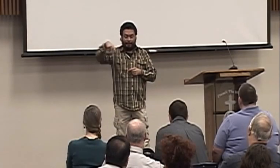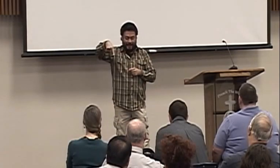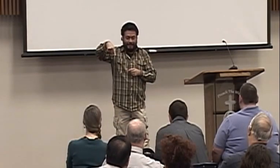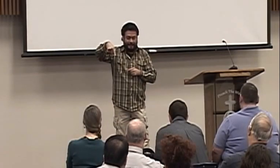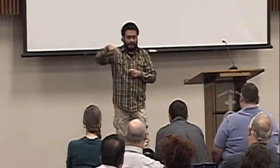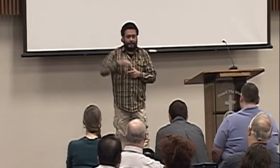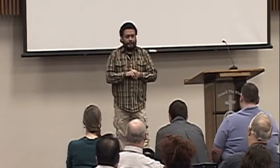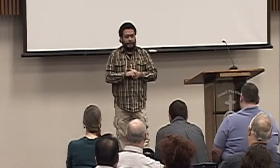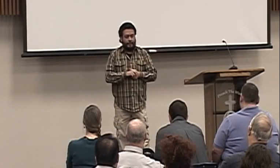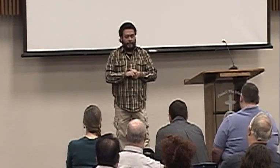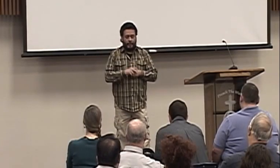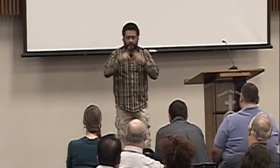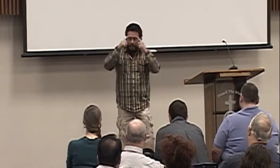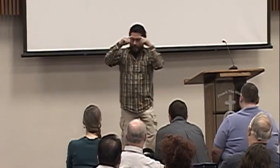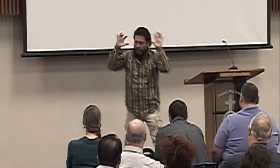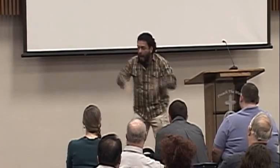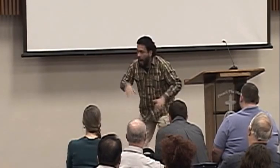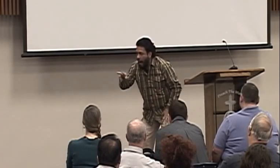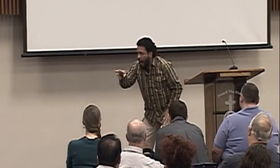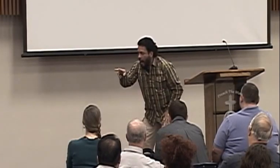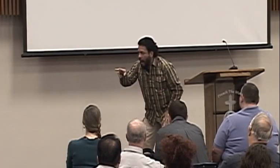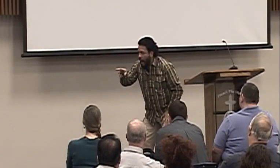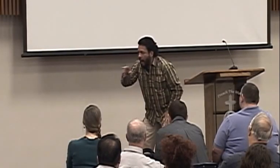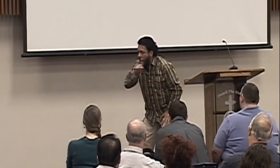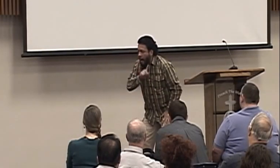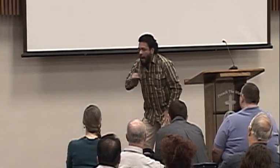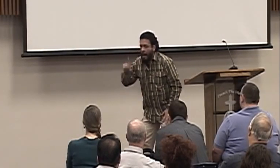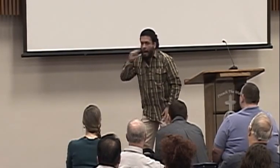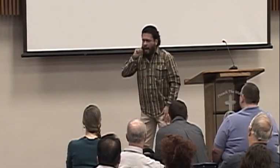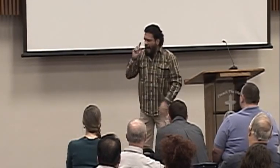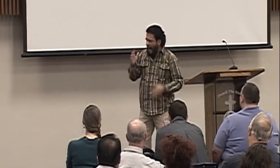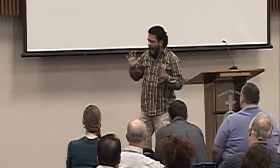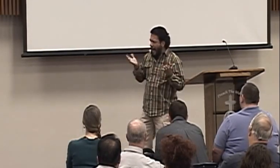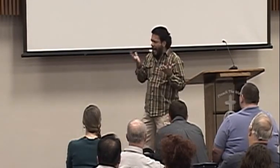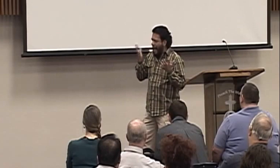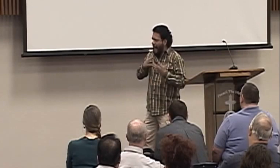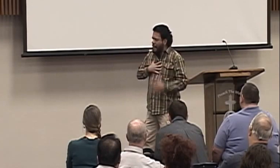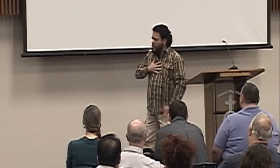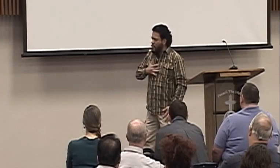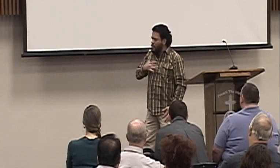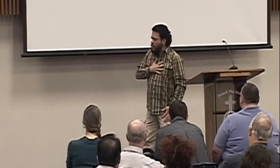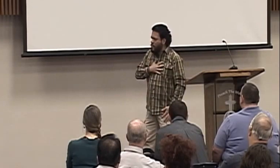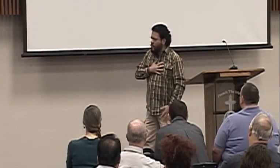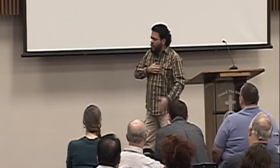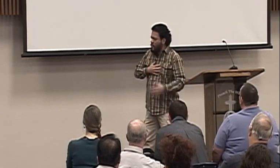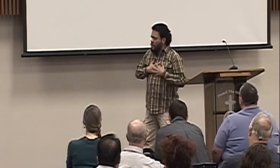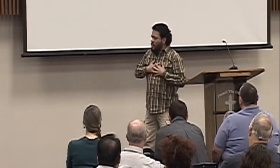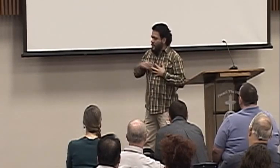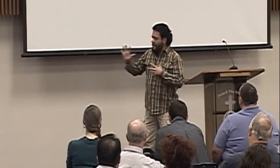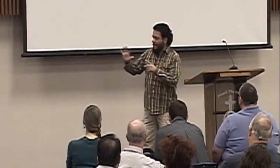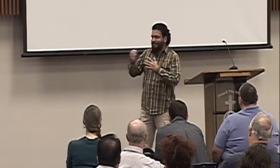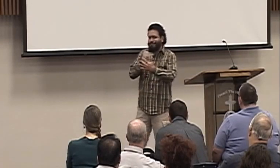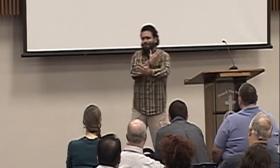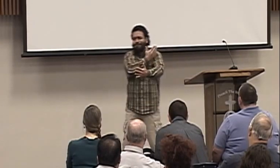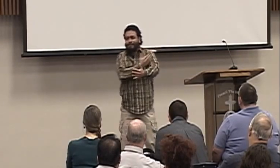And there's a guy named Phil. He was shocked. He looked. He says, wow, look at all these deaf. He was really touched.